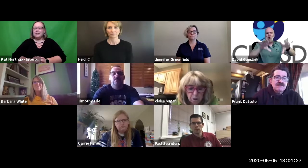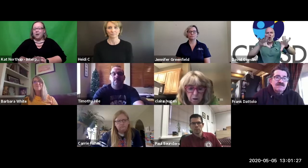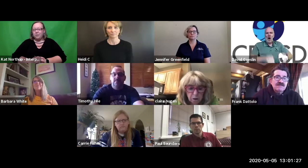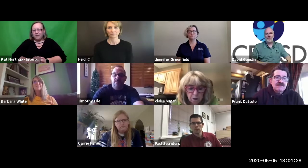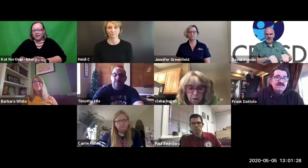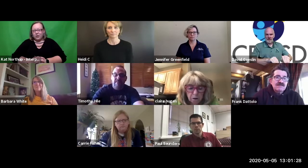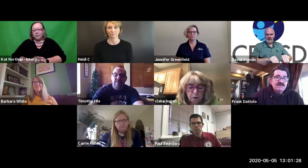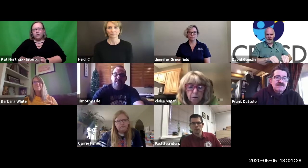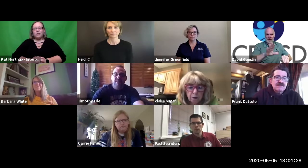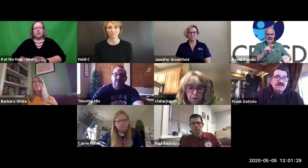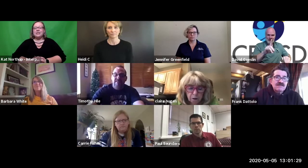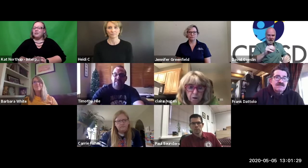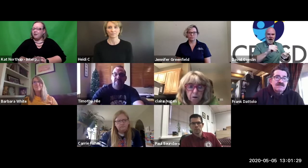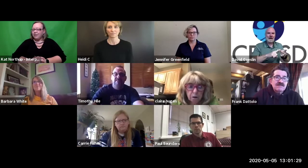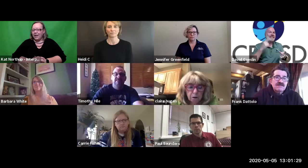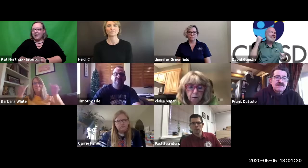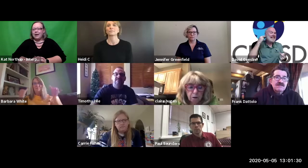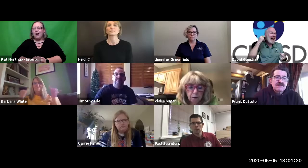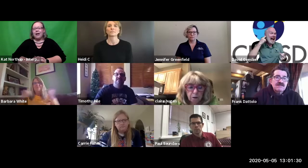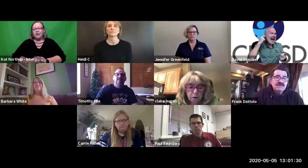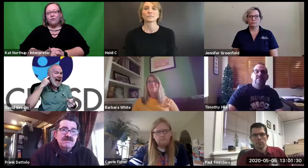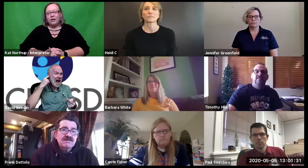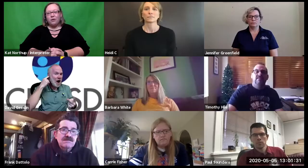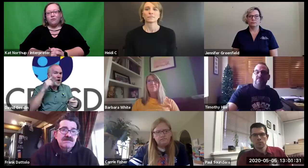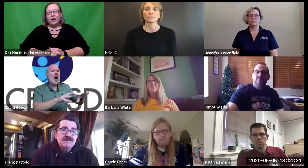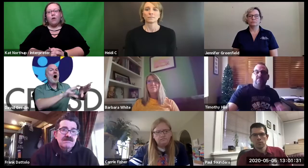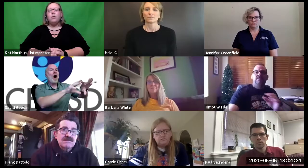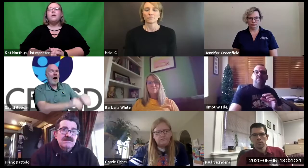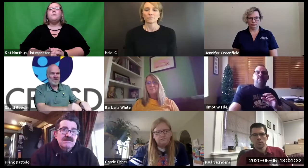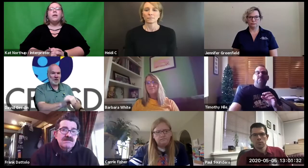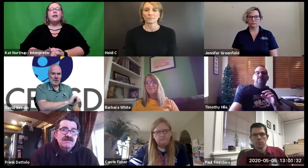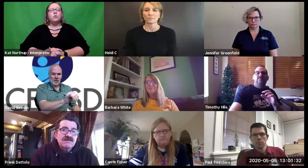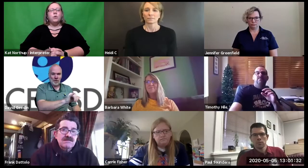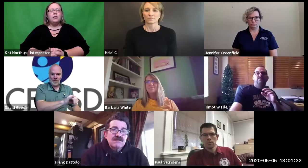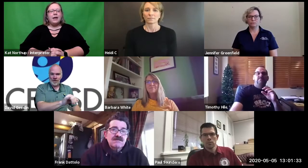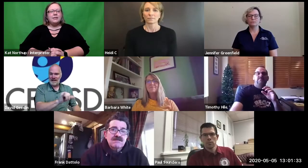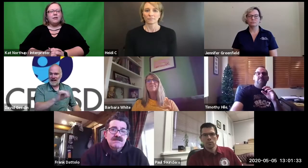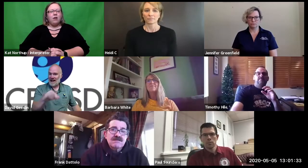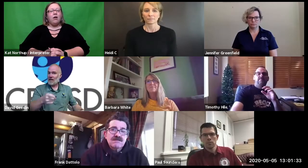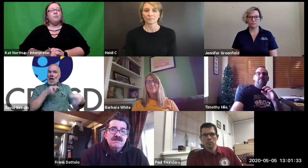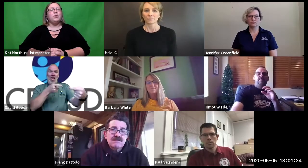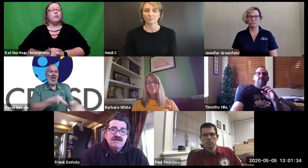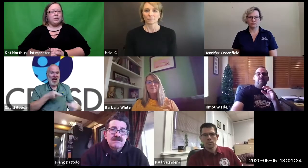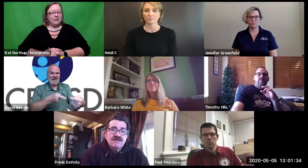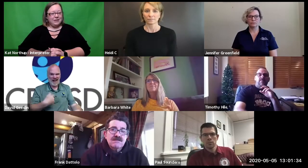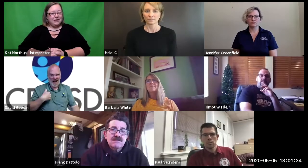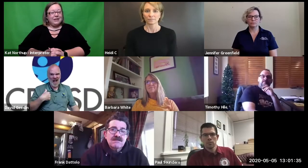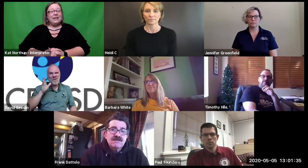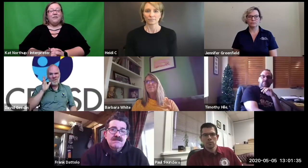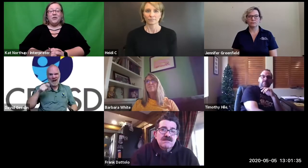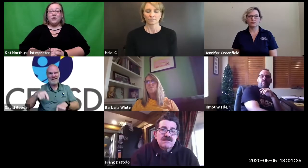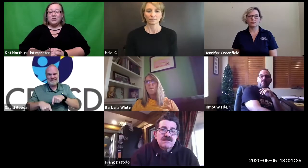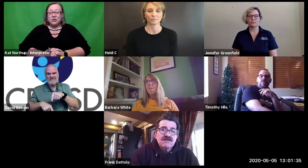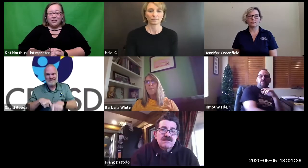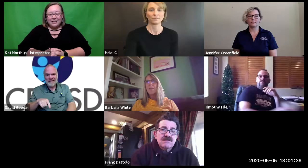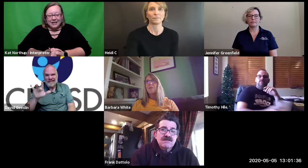says stop video, if you could just click on that, hide your video for now, as well as click on mute.